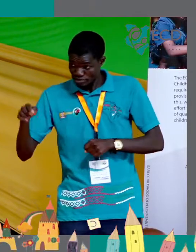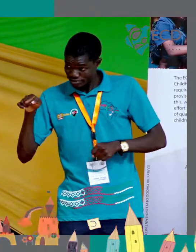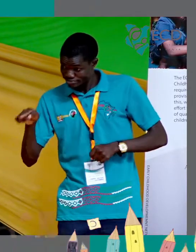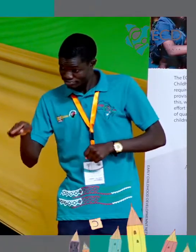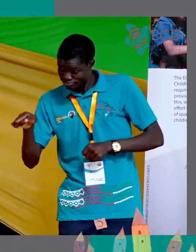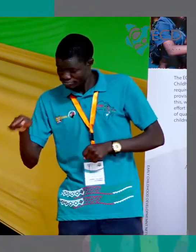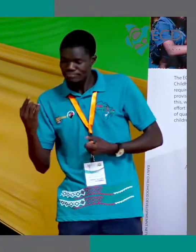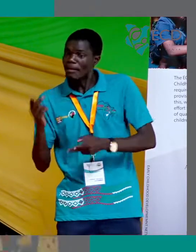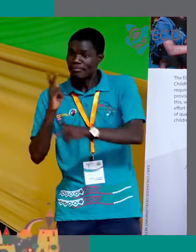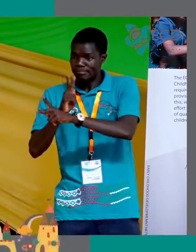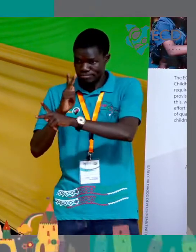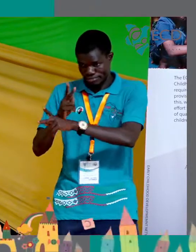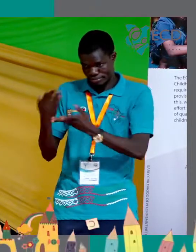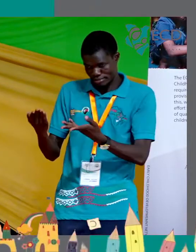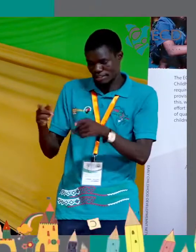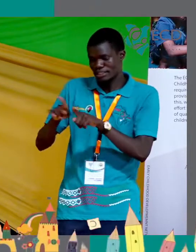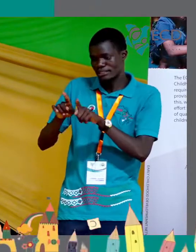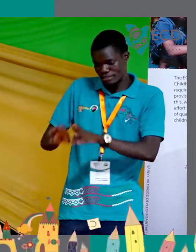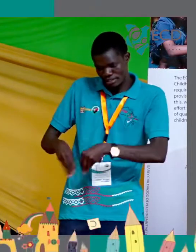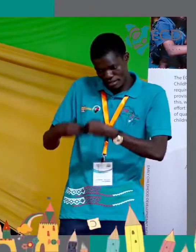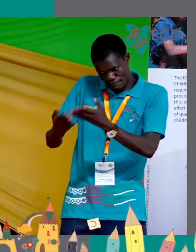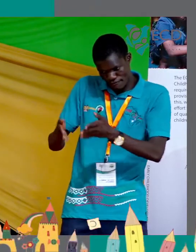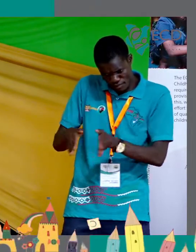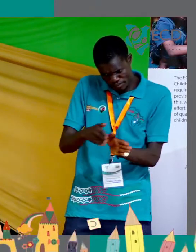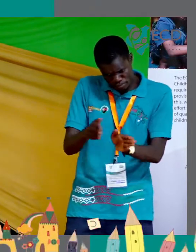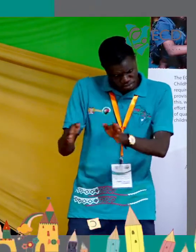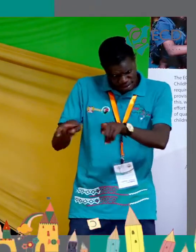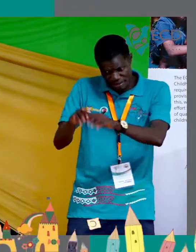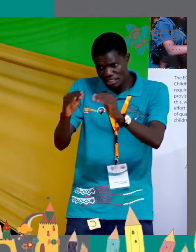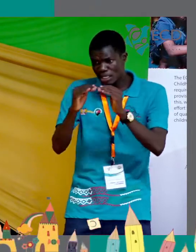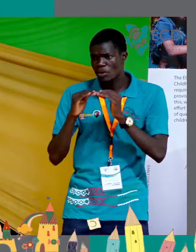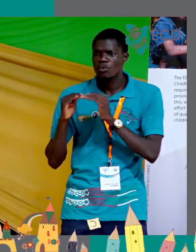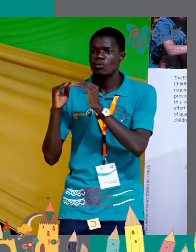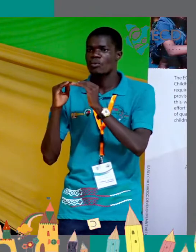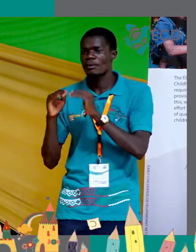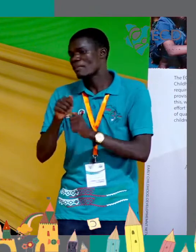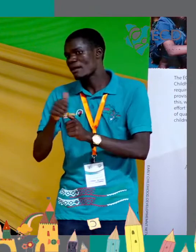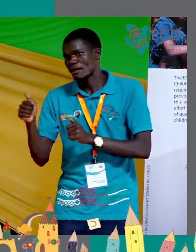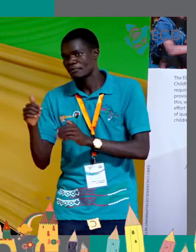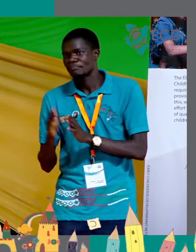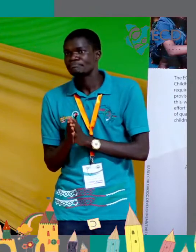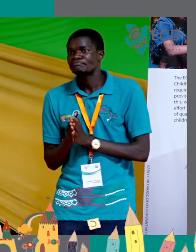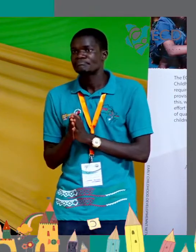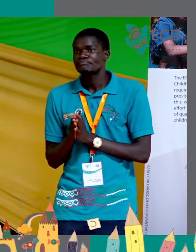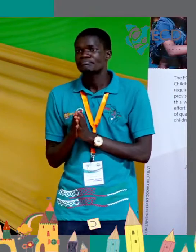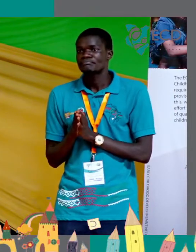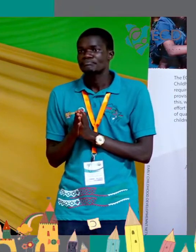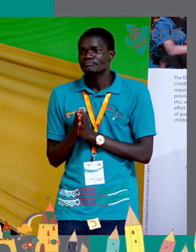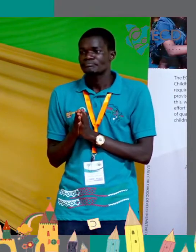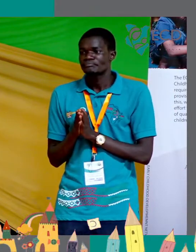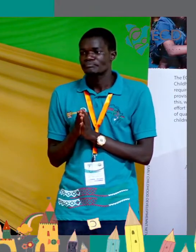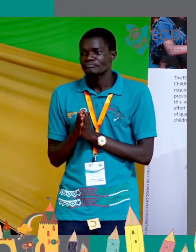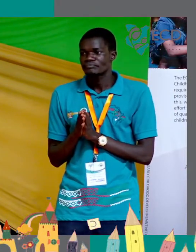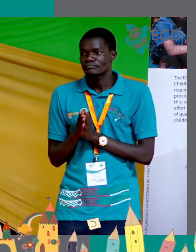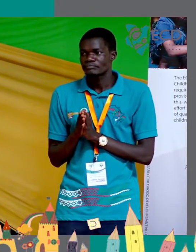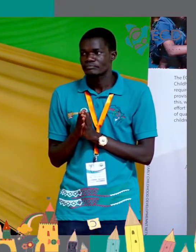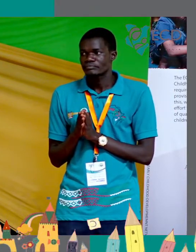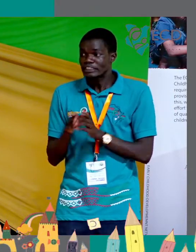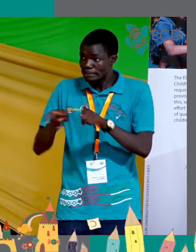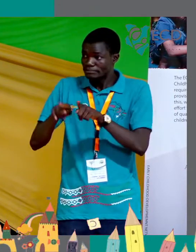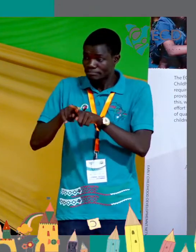be protected, and be given an opportunity to not just survive, but thrive to the